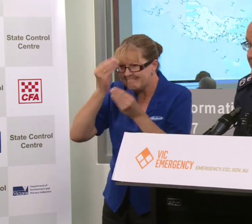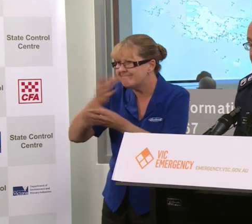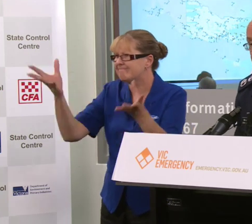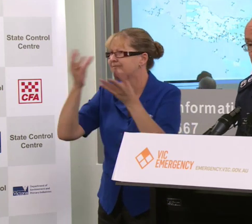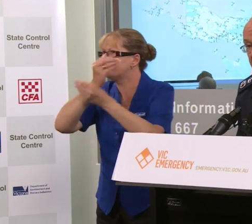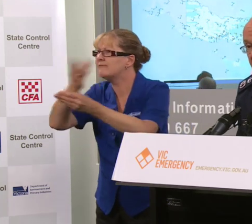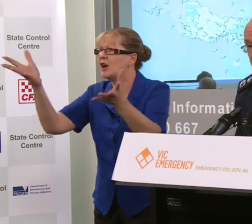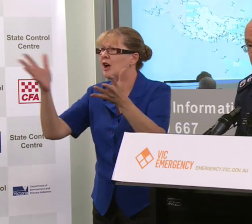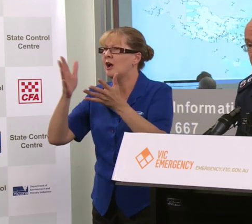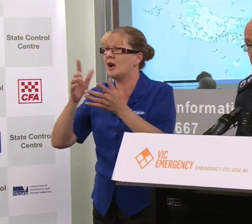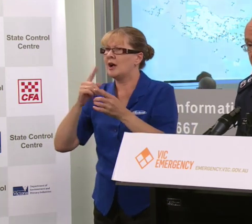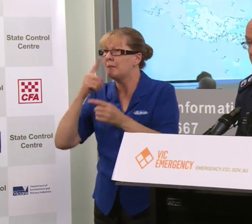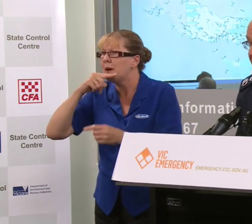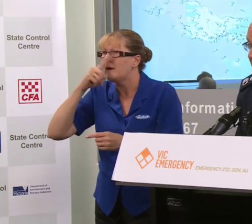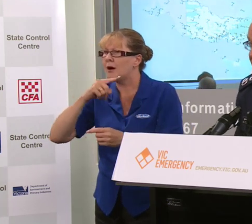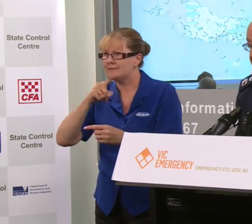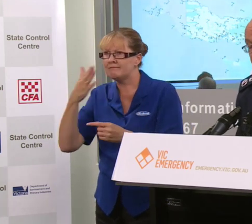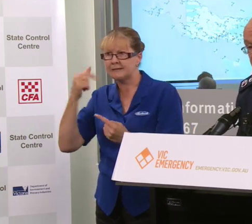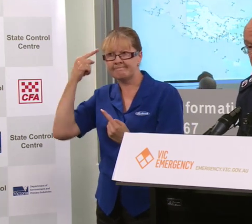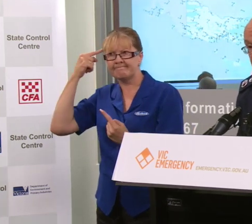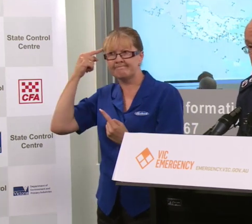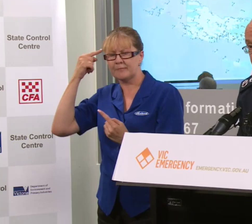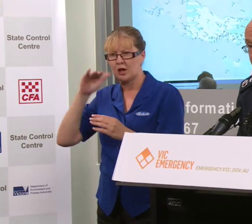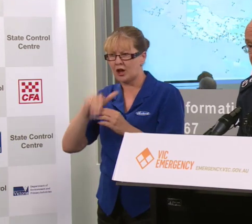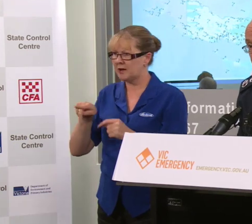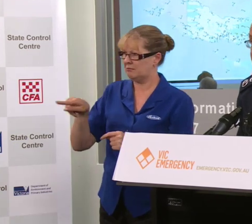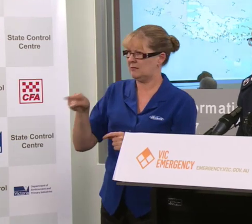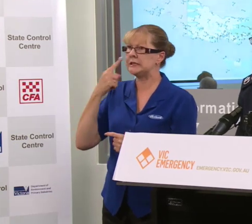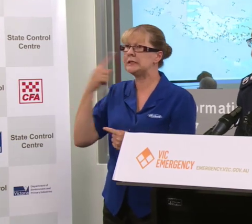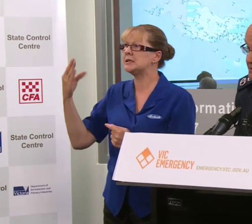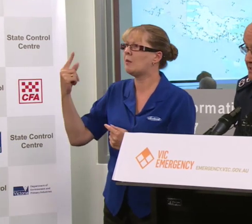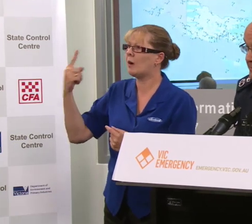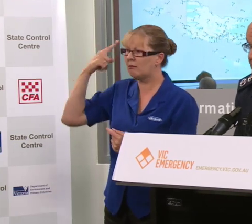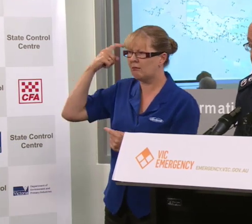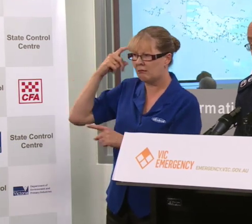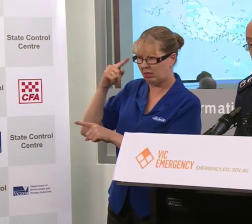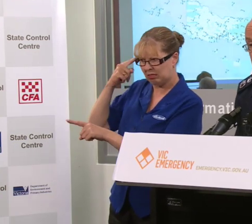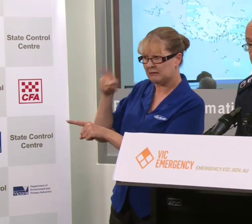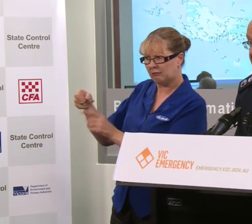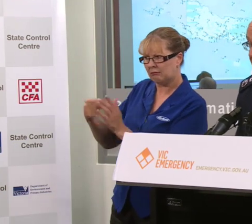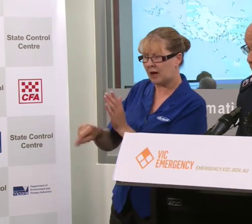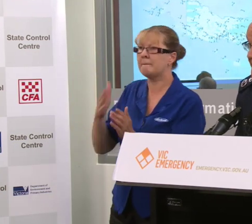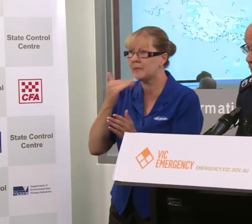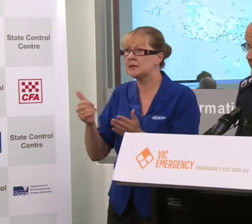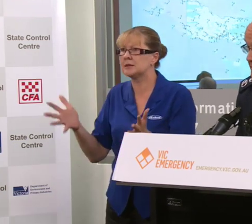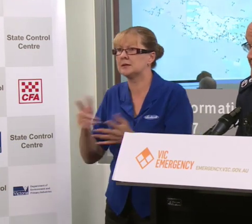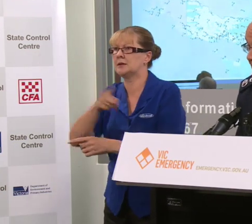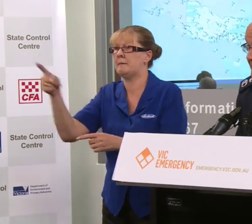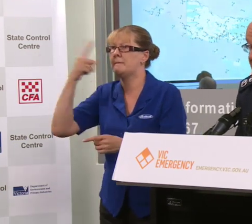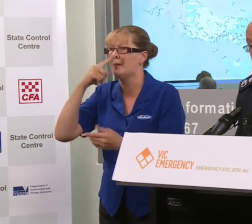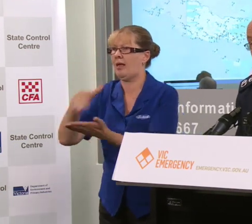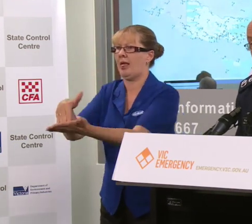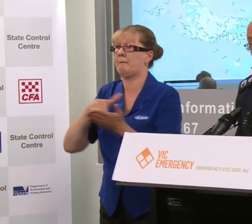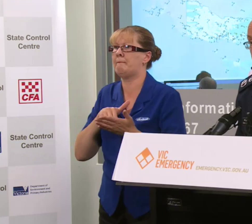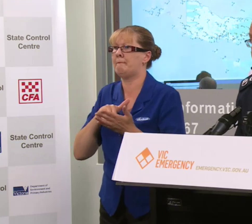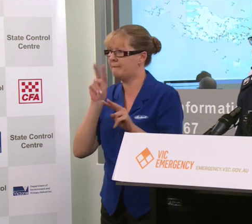informed about how to be aware of suspicious behaviour. We need to encourage the community to be involved in helping us, and that